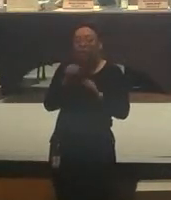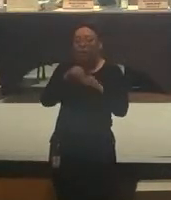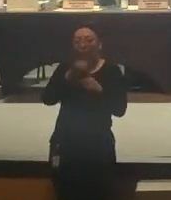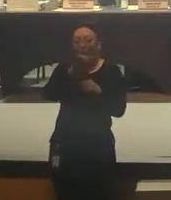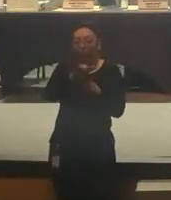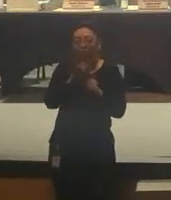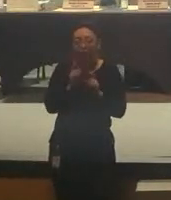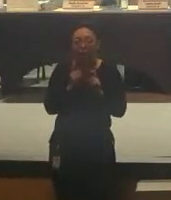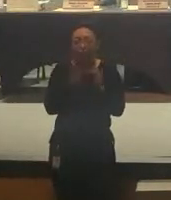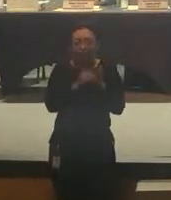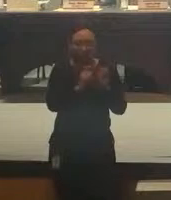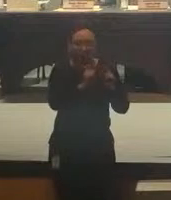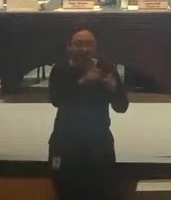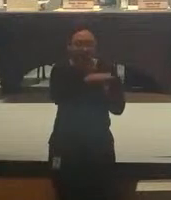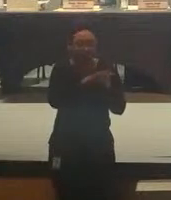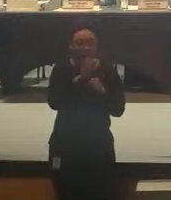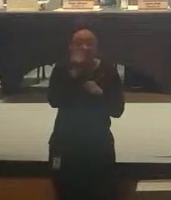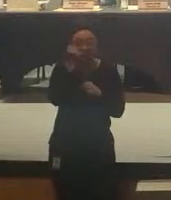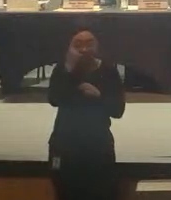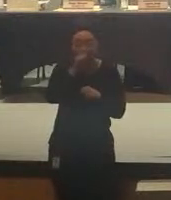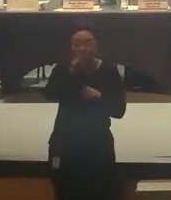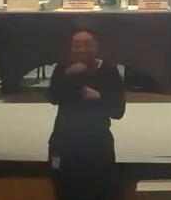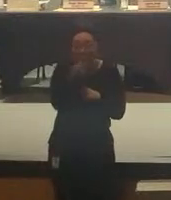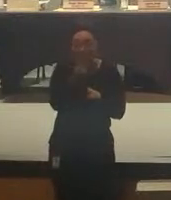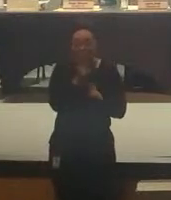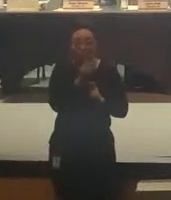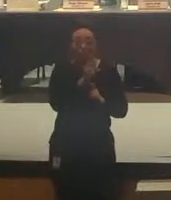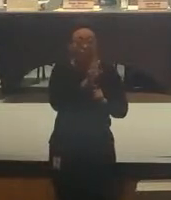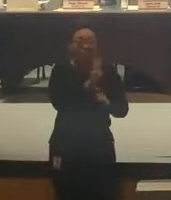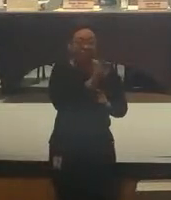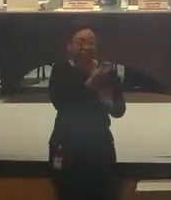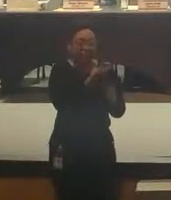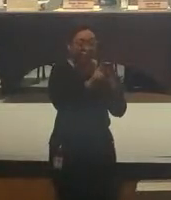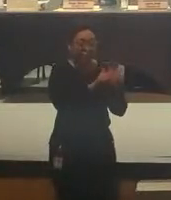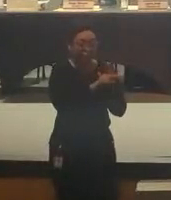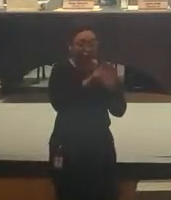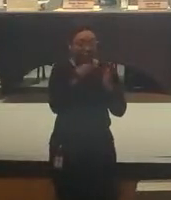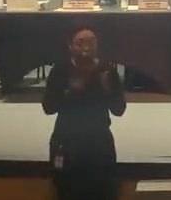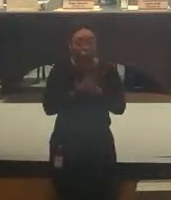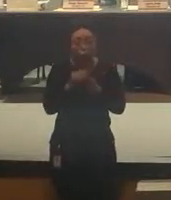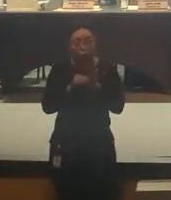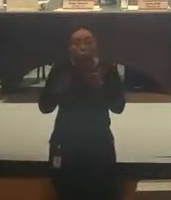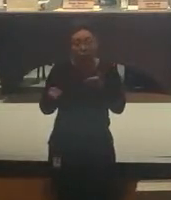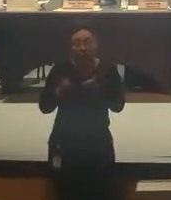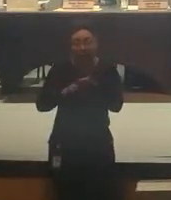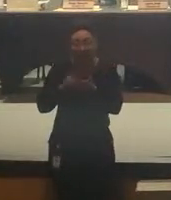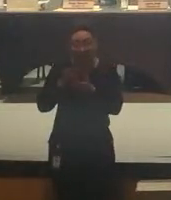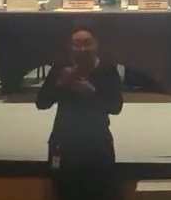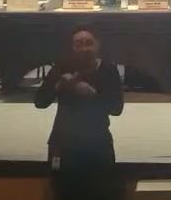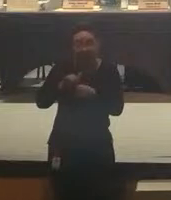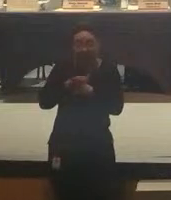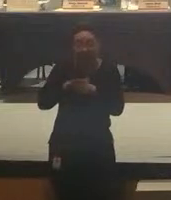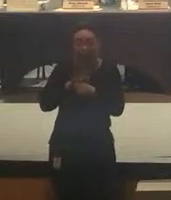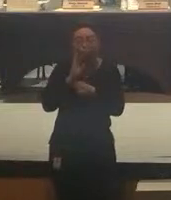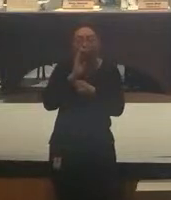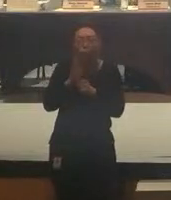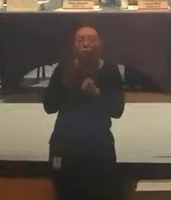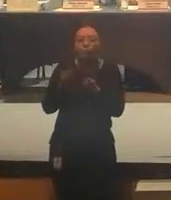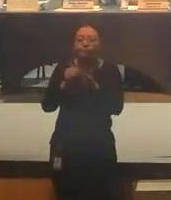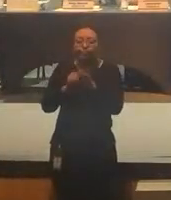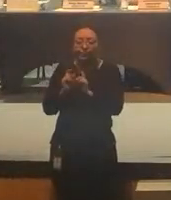area. Therefore, only incoming grade 6 students and newly enrolled students in the area would be reassigned each